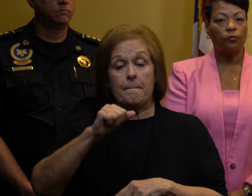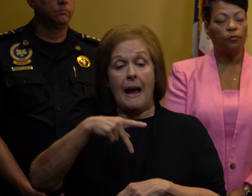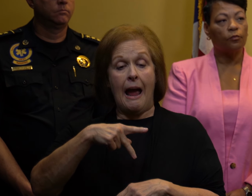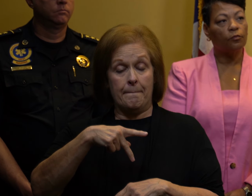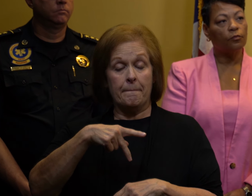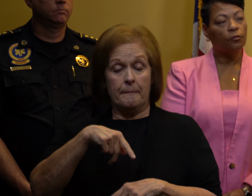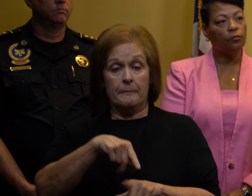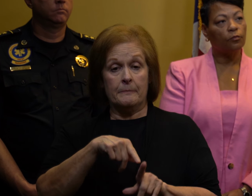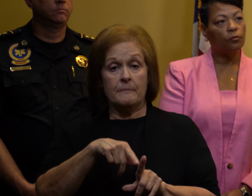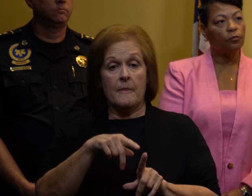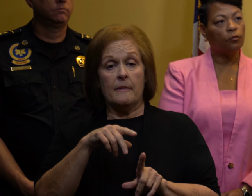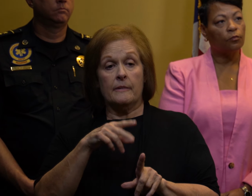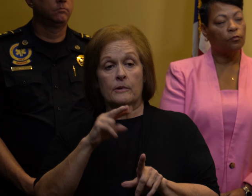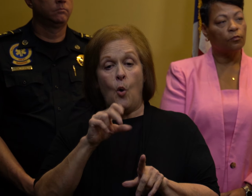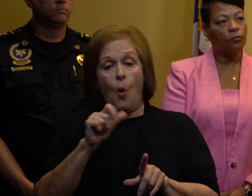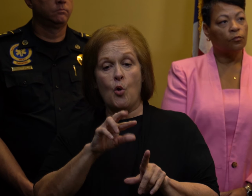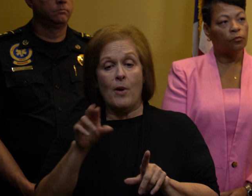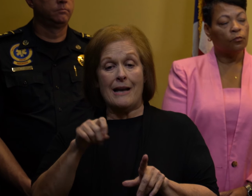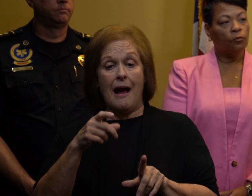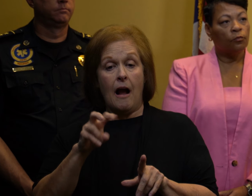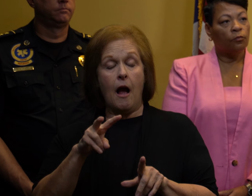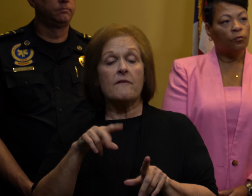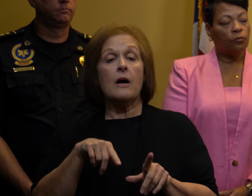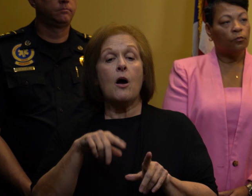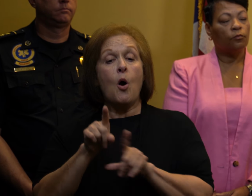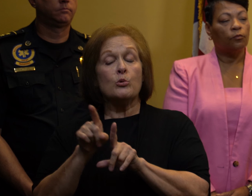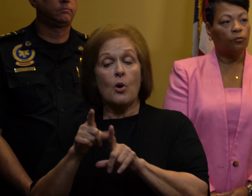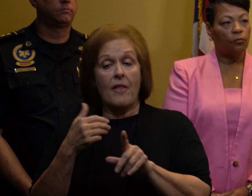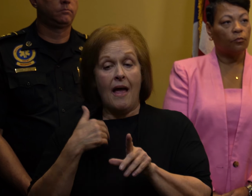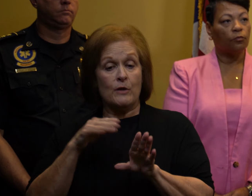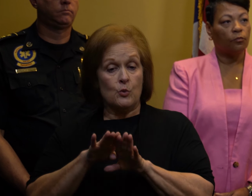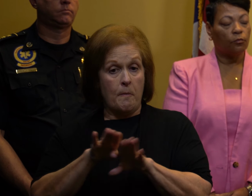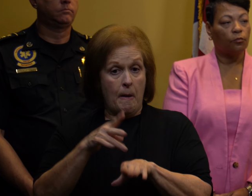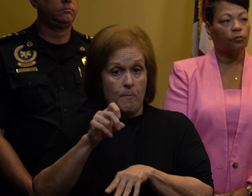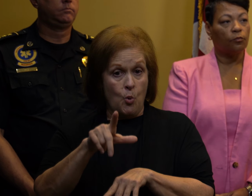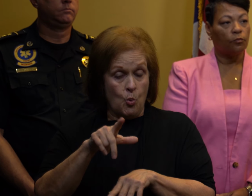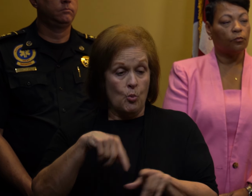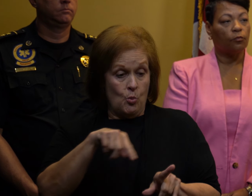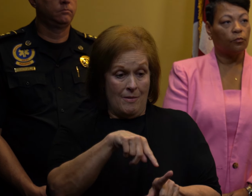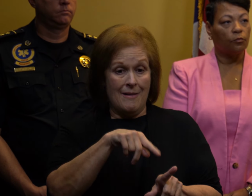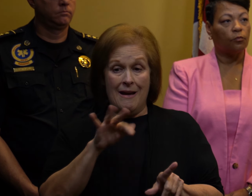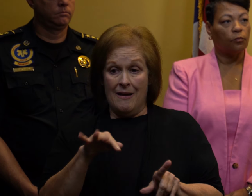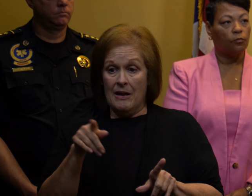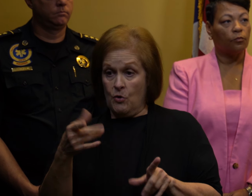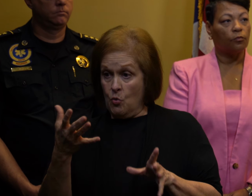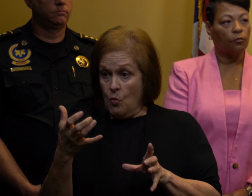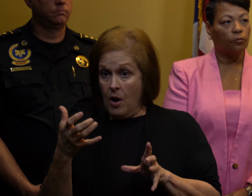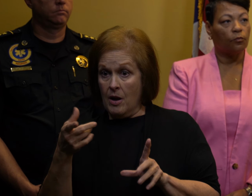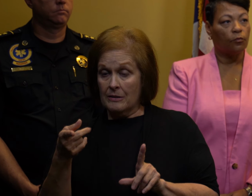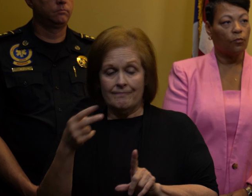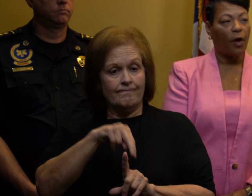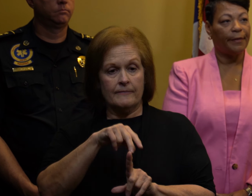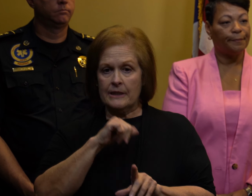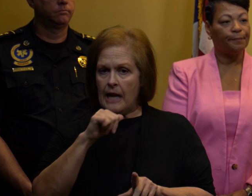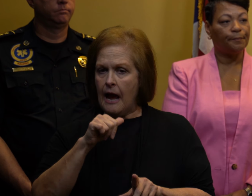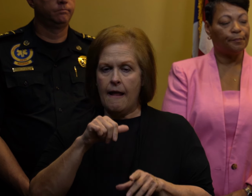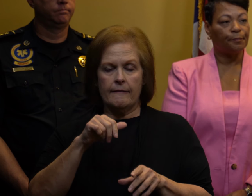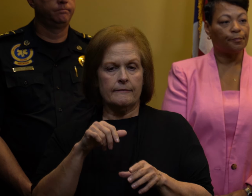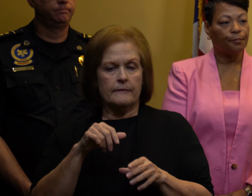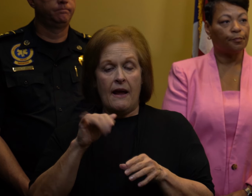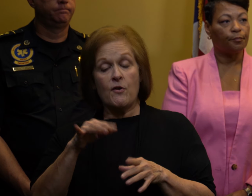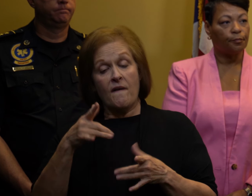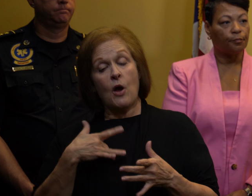ready.nola.gov. All of the hours of all of the public swimming pools are there. We're strongly encouraging those that want to take a dip, do not do that in the river, particularly